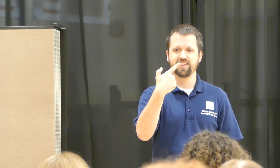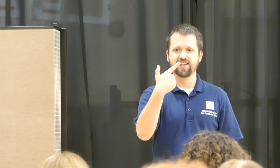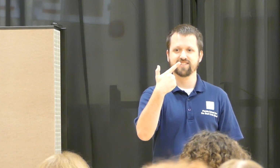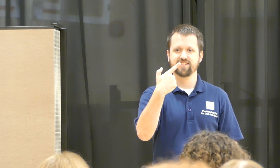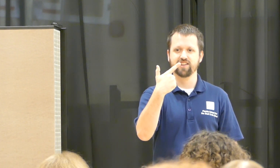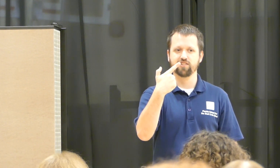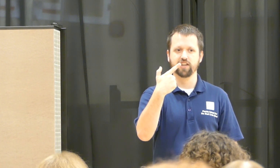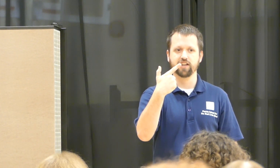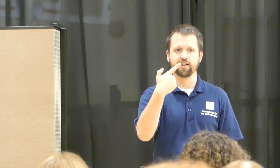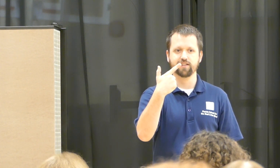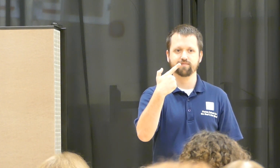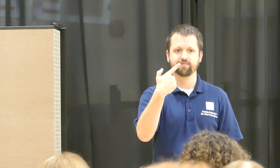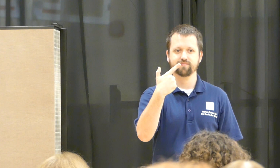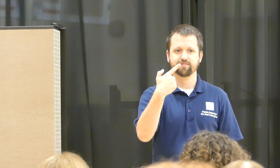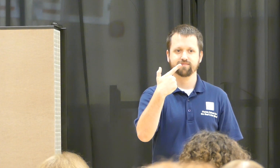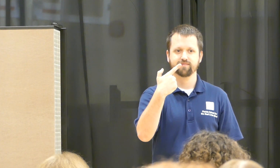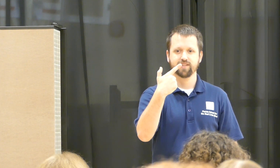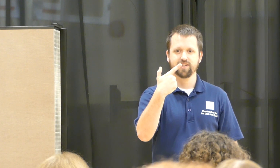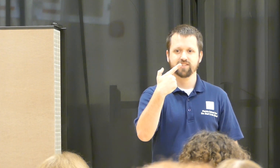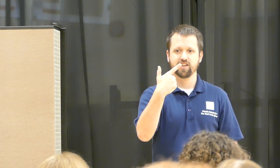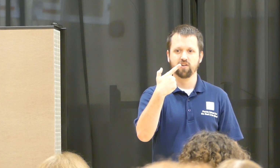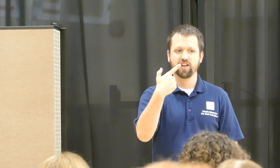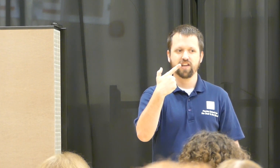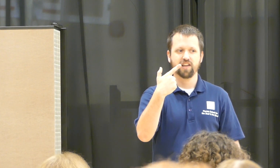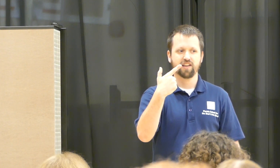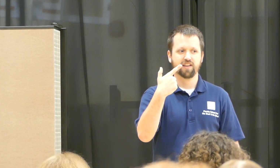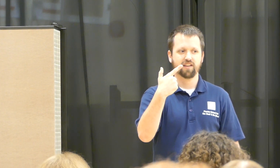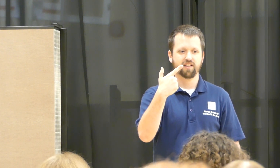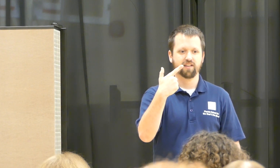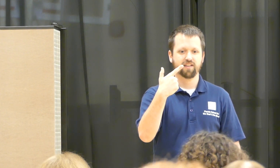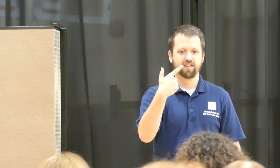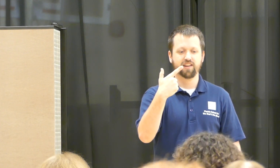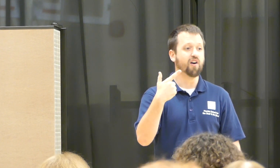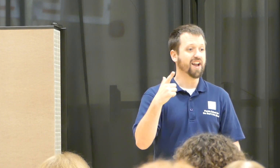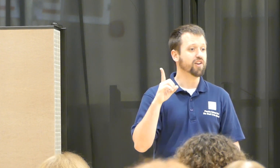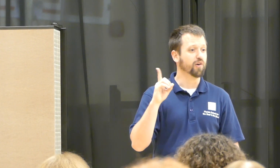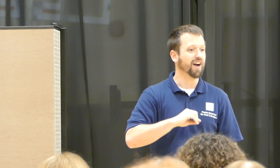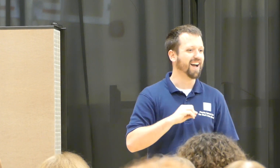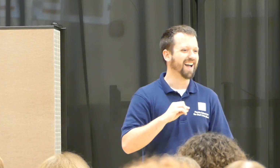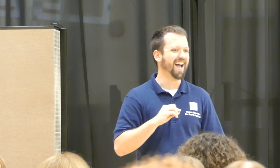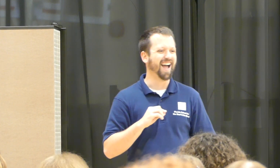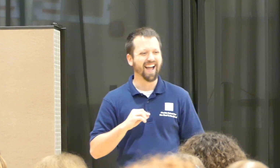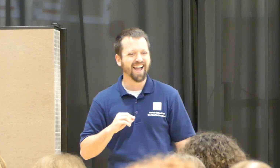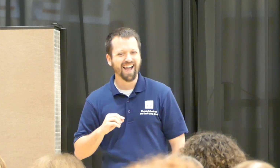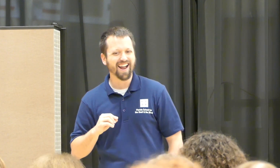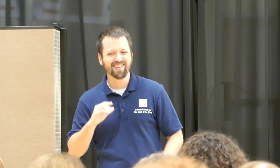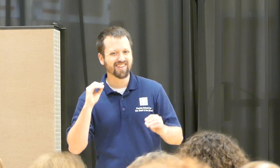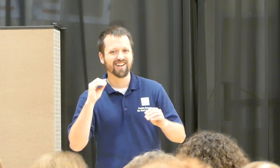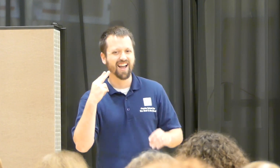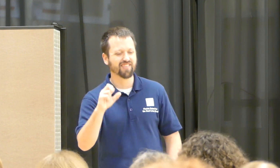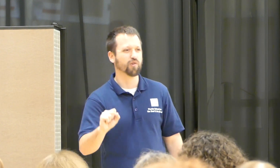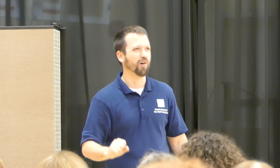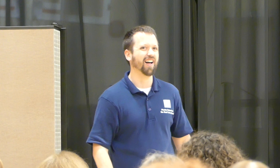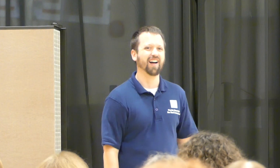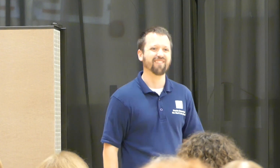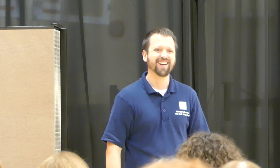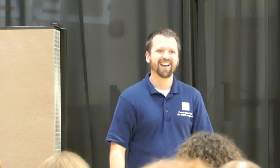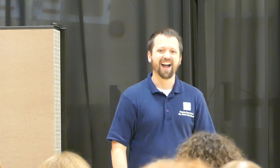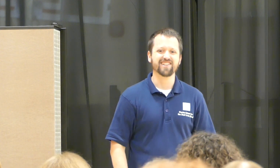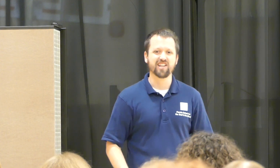Yes, it does look like that. So, you know, I do. I teach in a high school. I just tell them